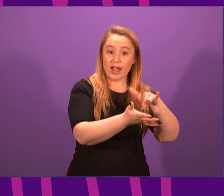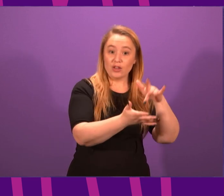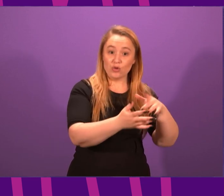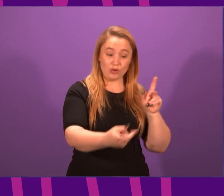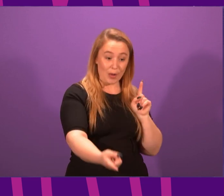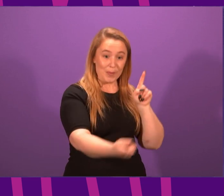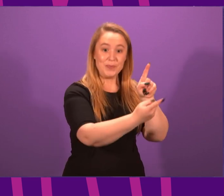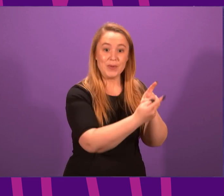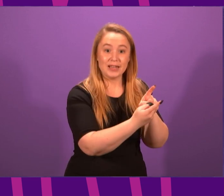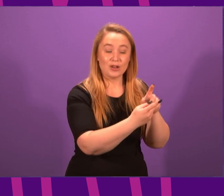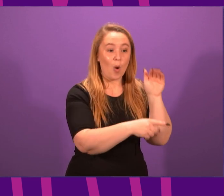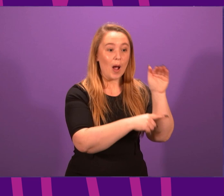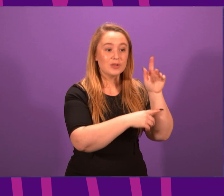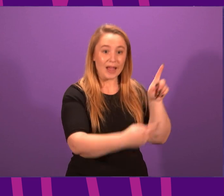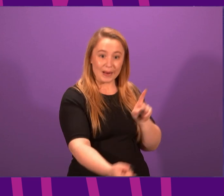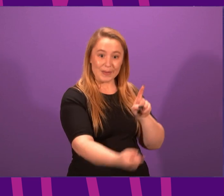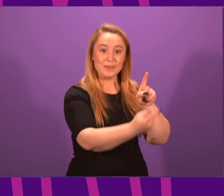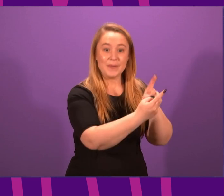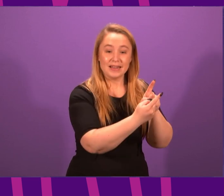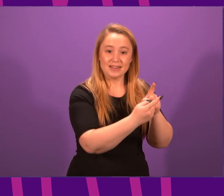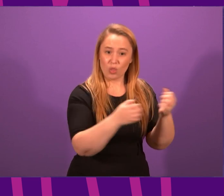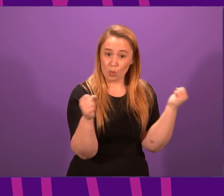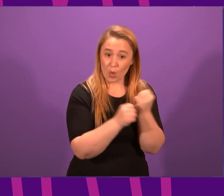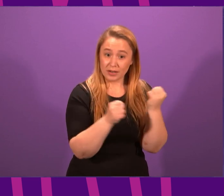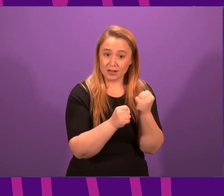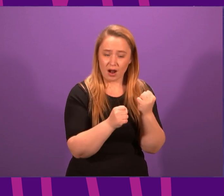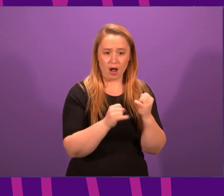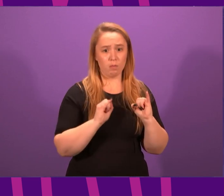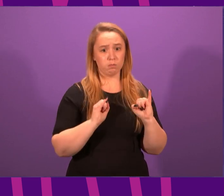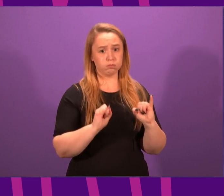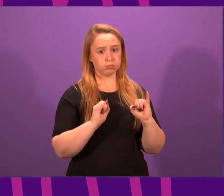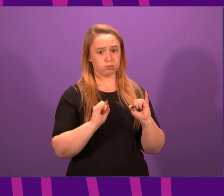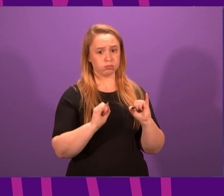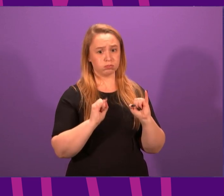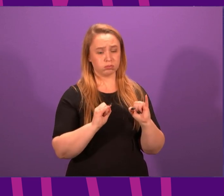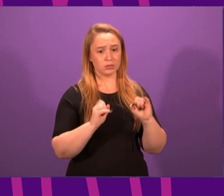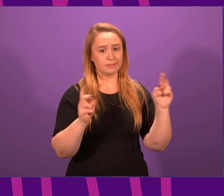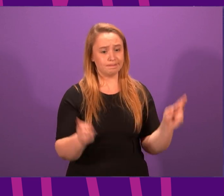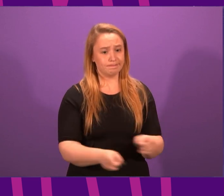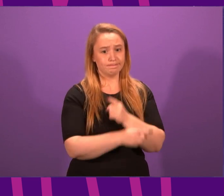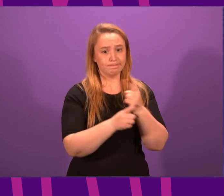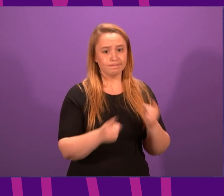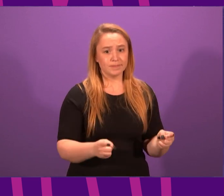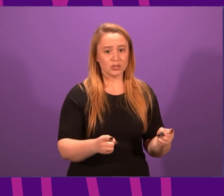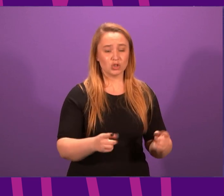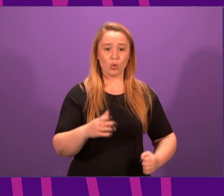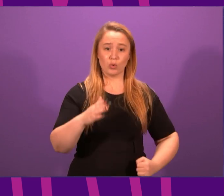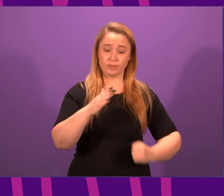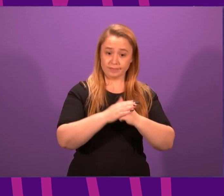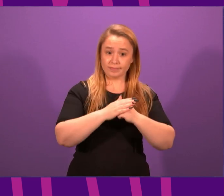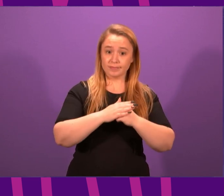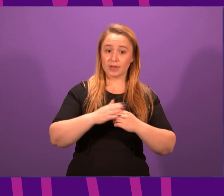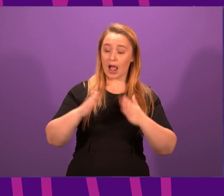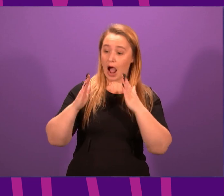indeed outside, particularly as we move into the winter months, is going to be hugely problematic. And therefore, the restriction in place is